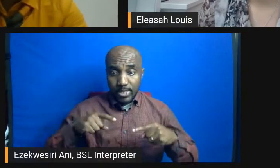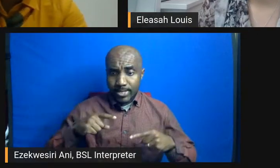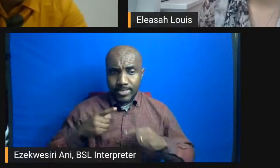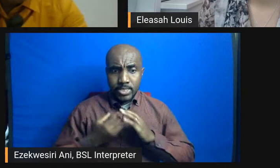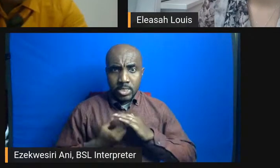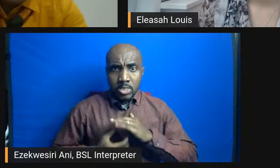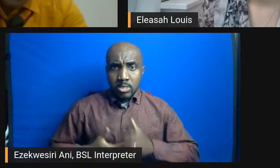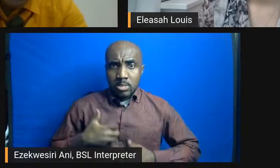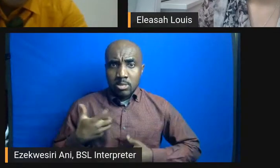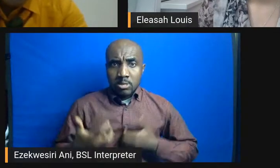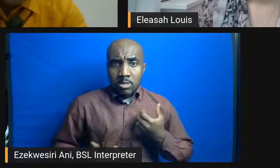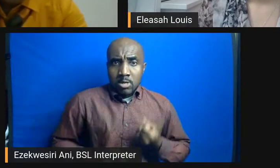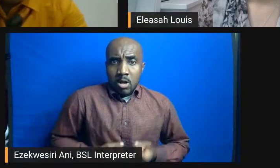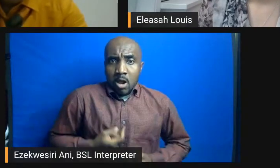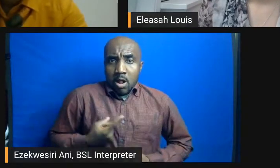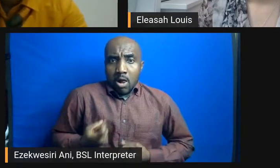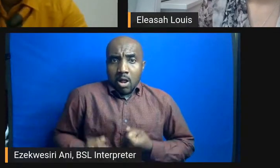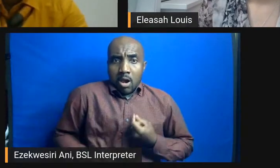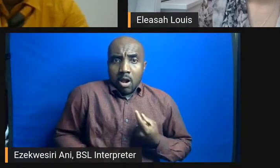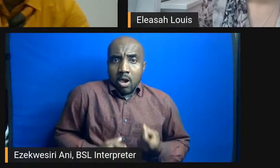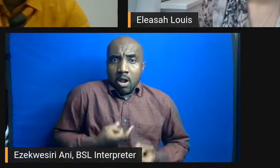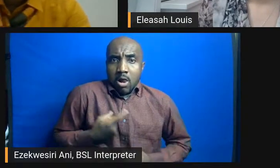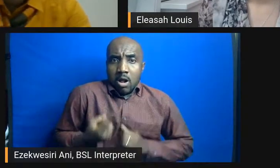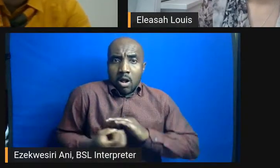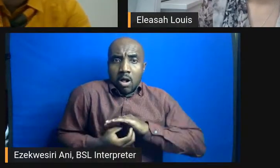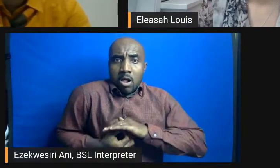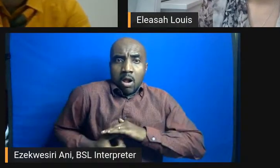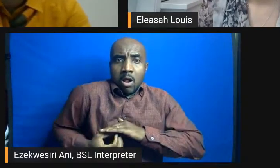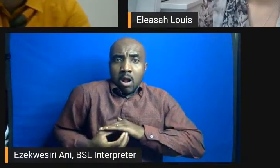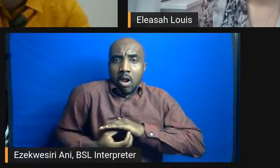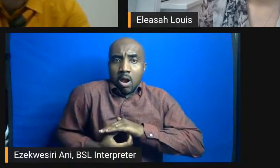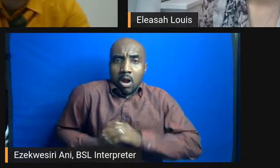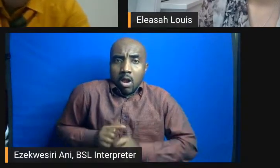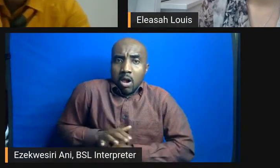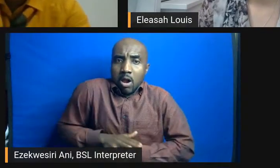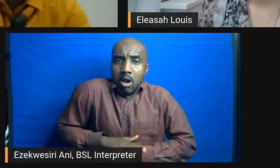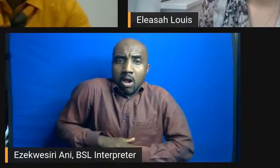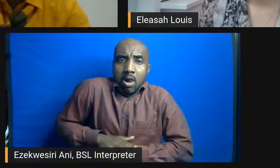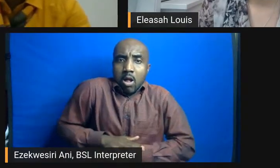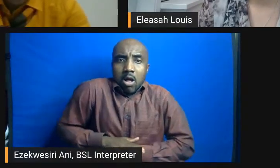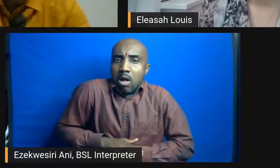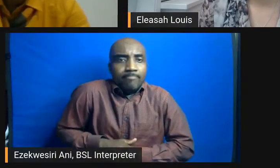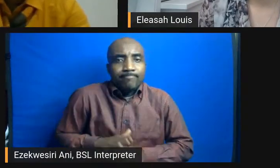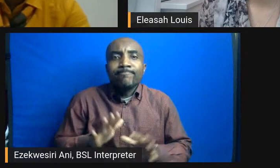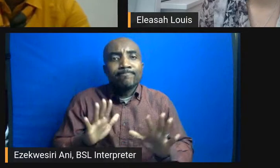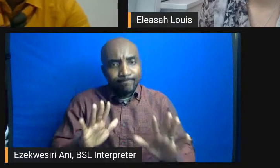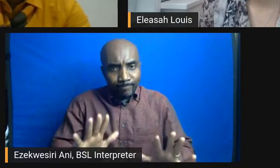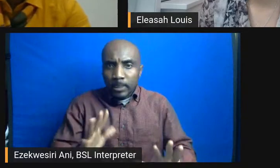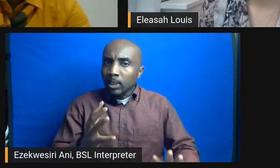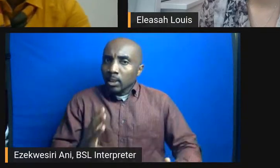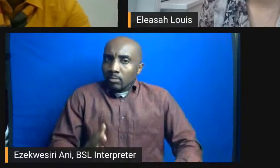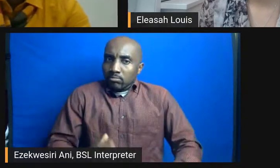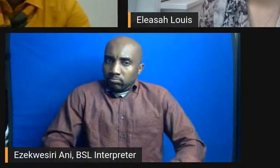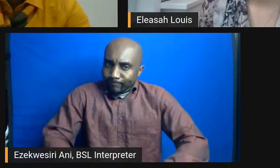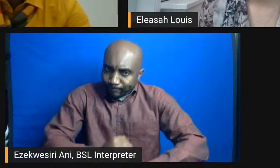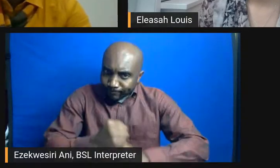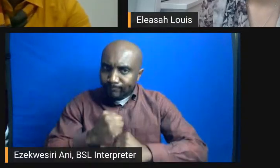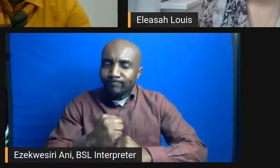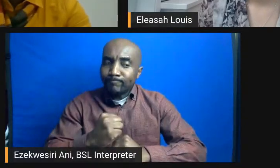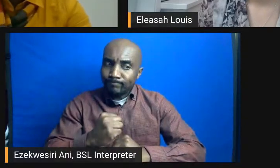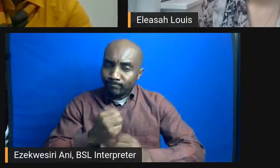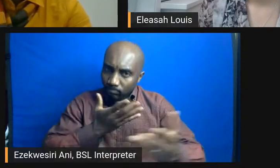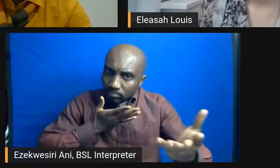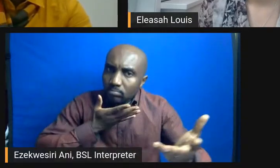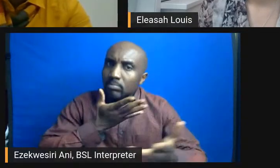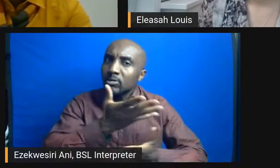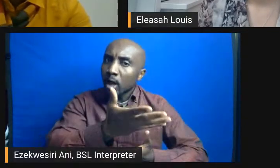say let's turn that anger into a very determined dialogue